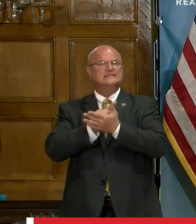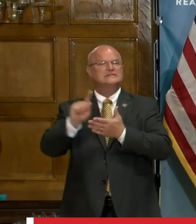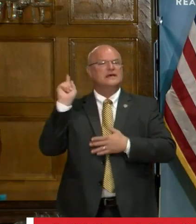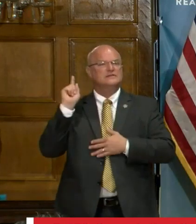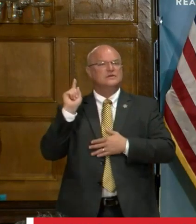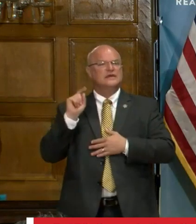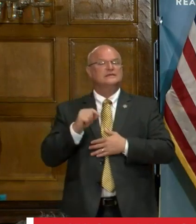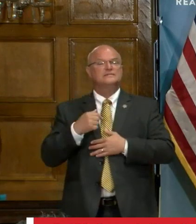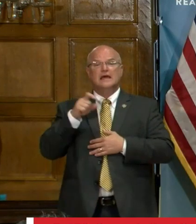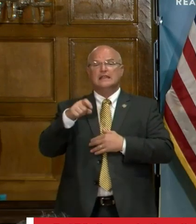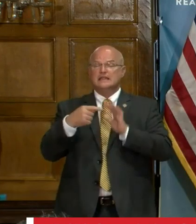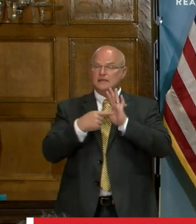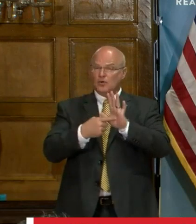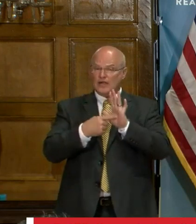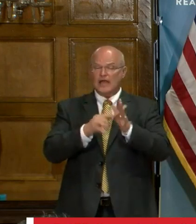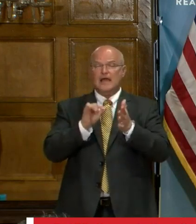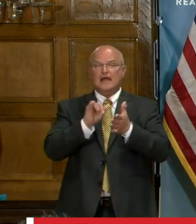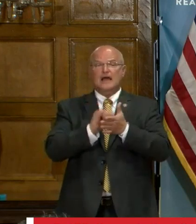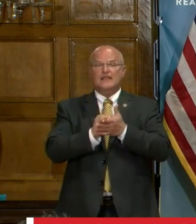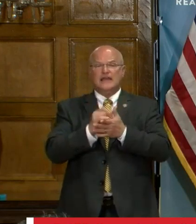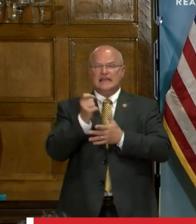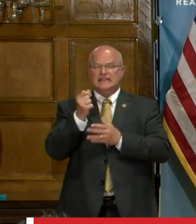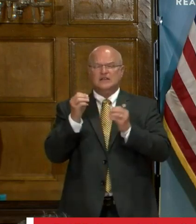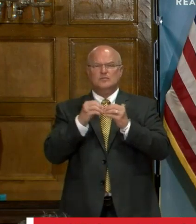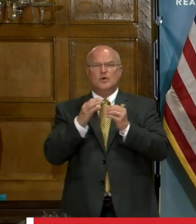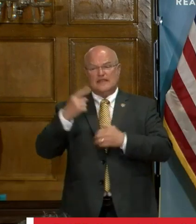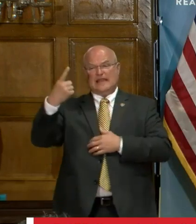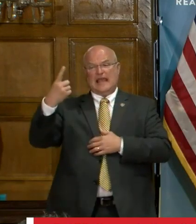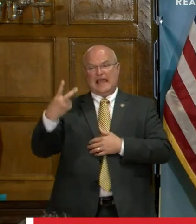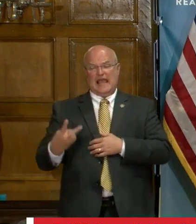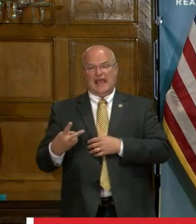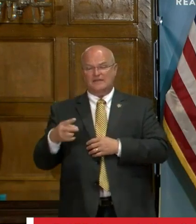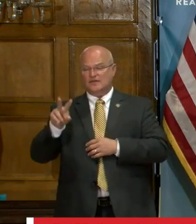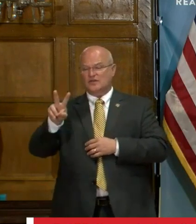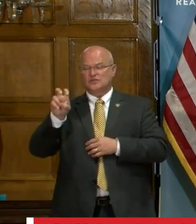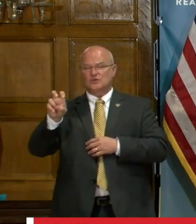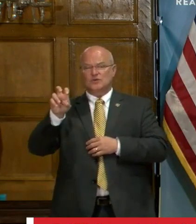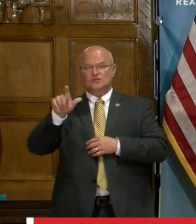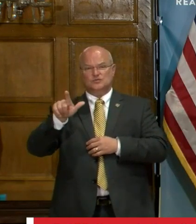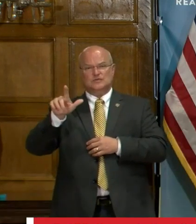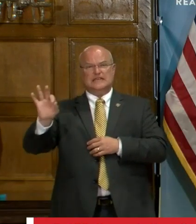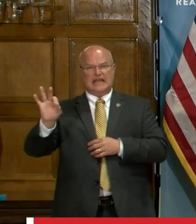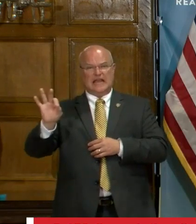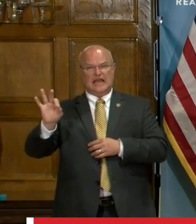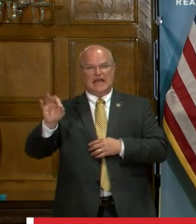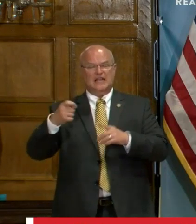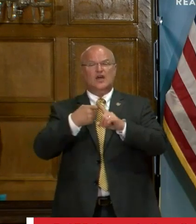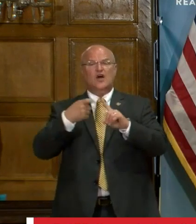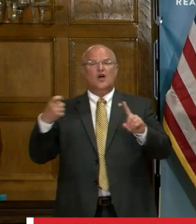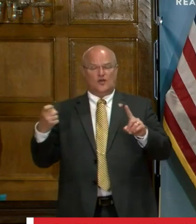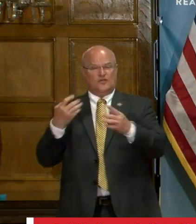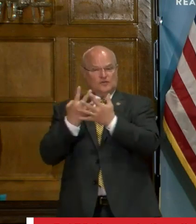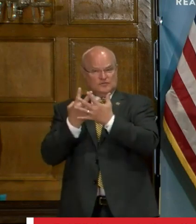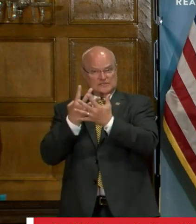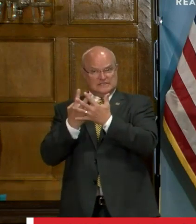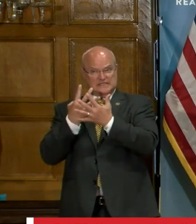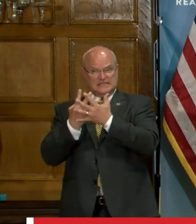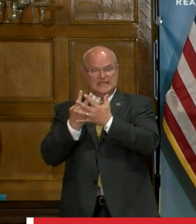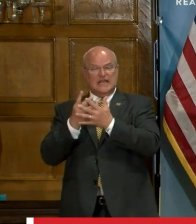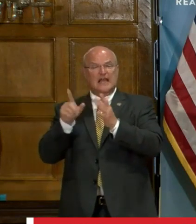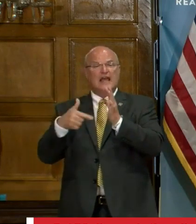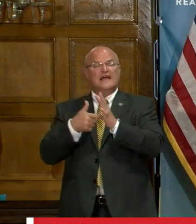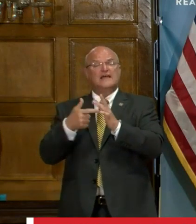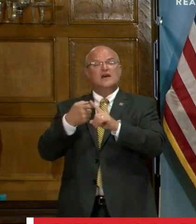week. I need to point out that slightly over half of those, 229, are from correctional facilities, and